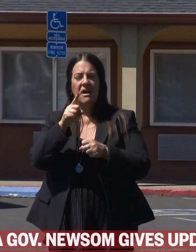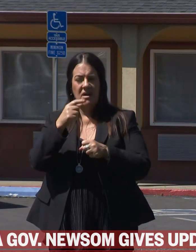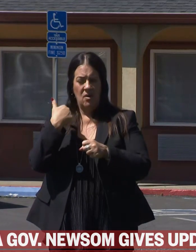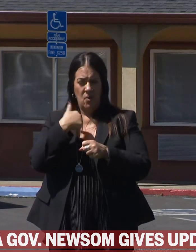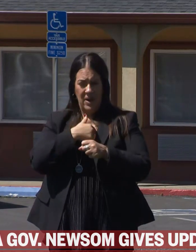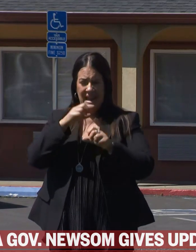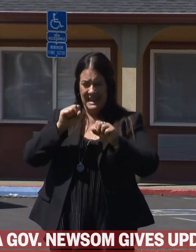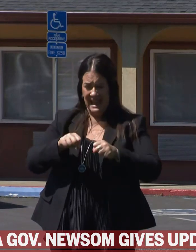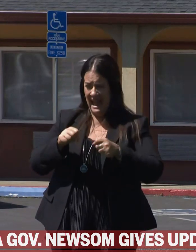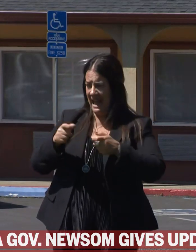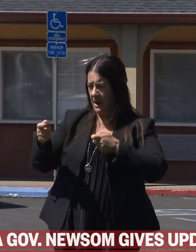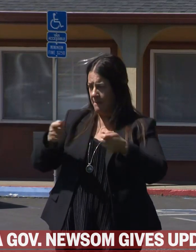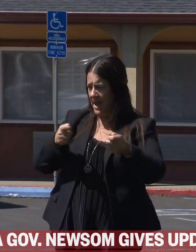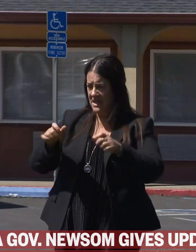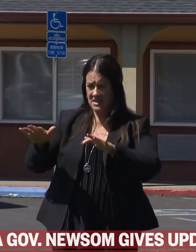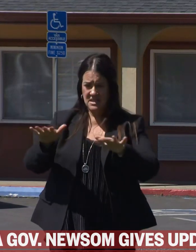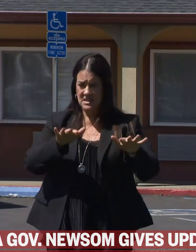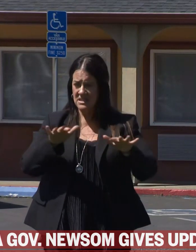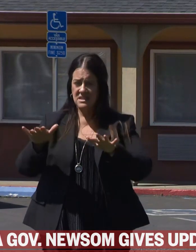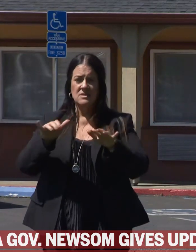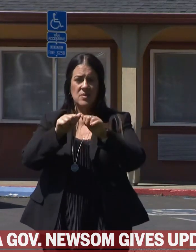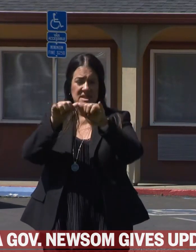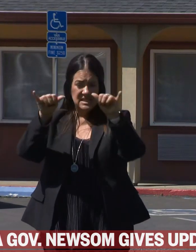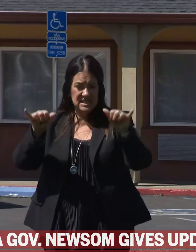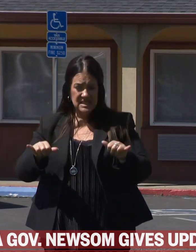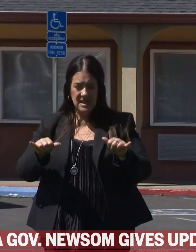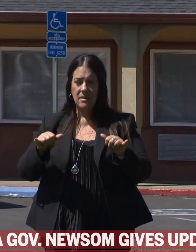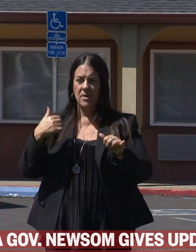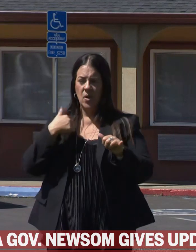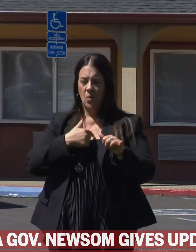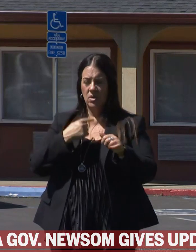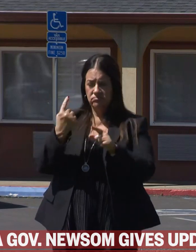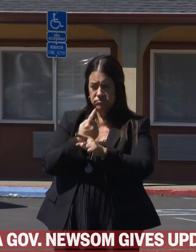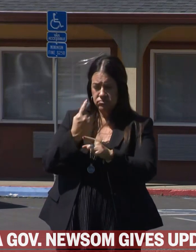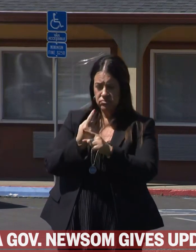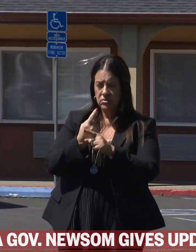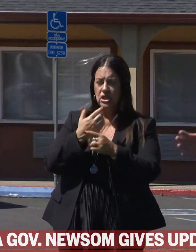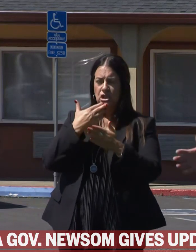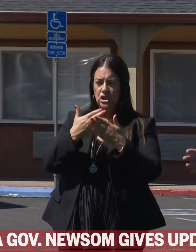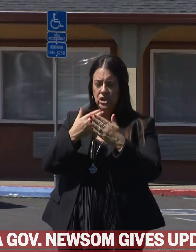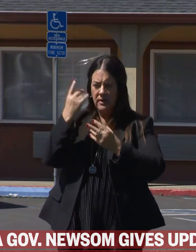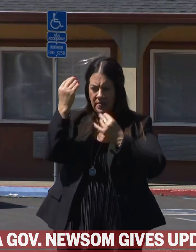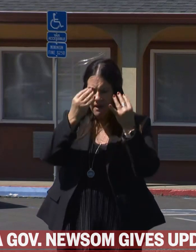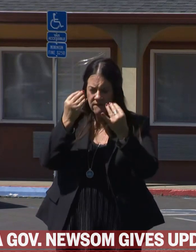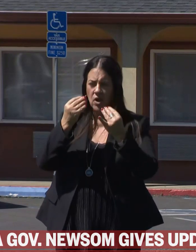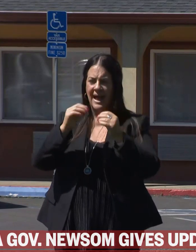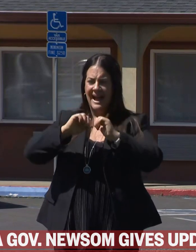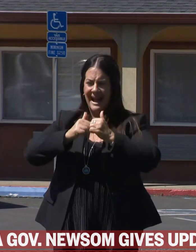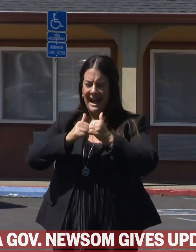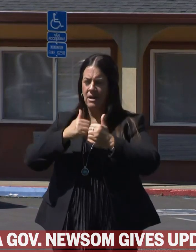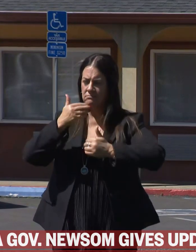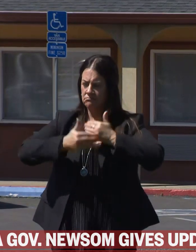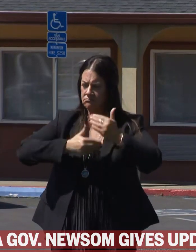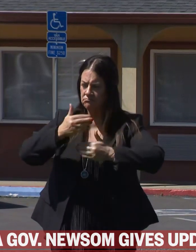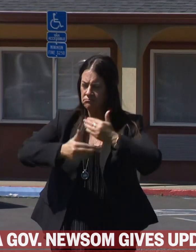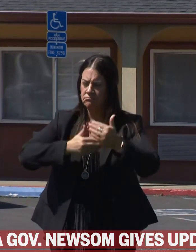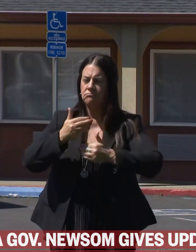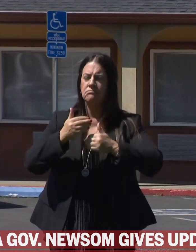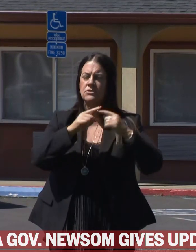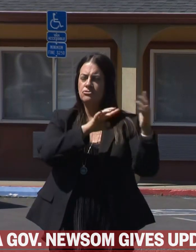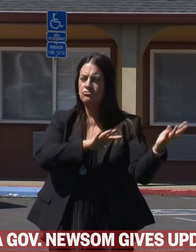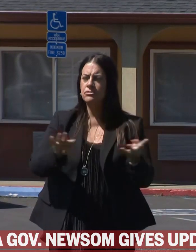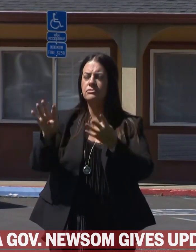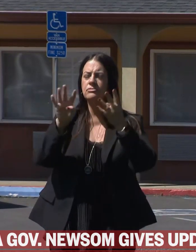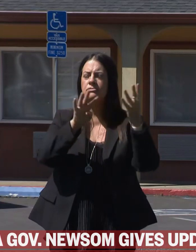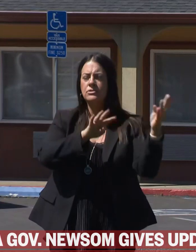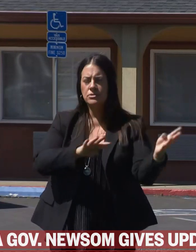and we decompress the rest of the system, we're doing it in a very judicious and thoughtful way. That's exactly how we're appropriating ourselves with the hospital